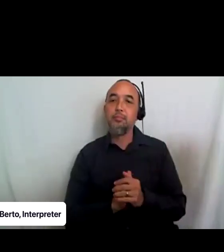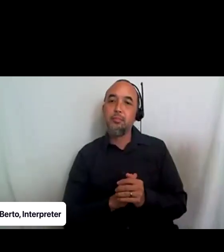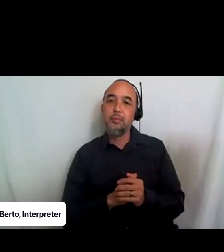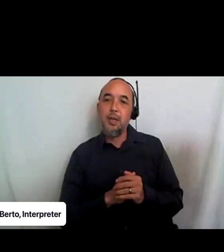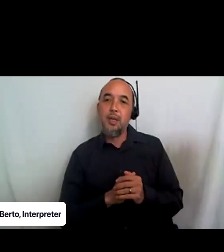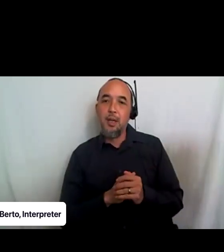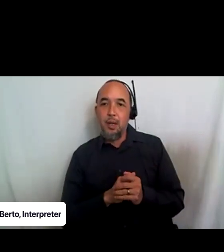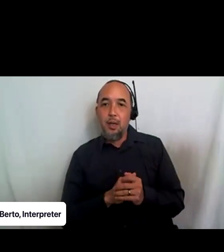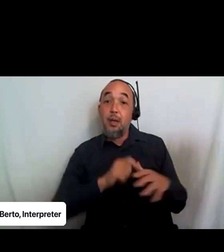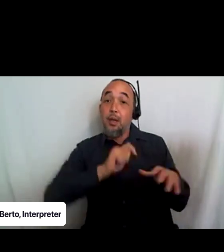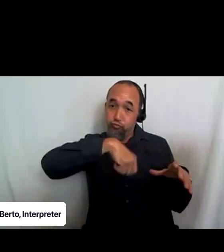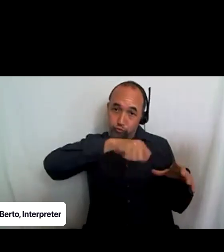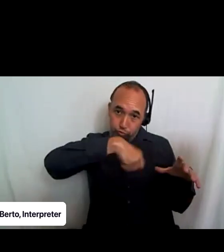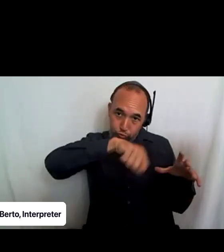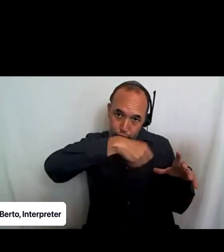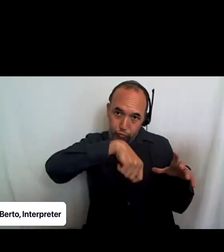Stir that in.